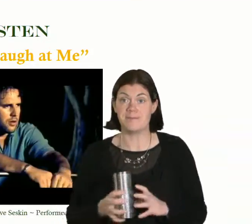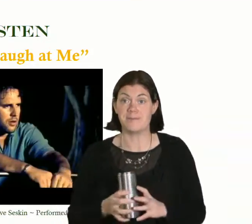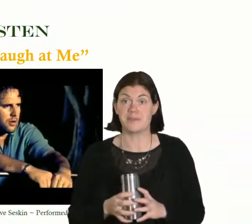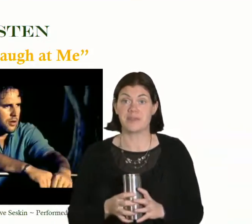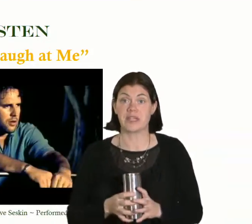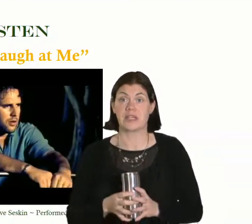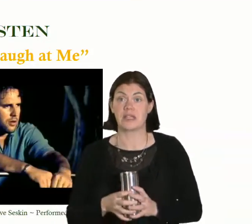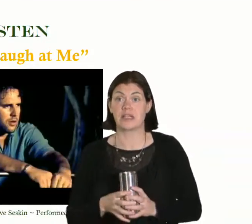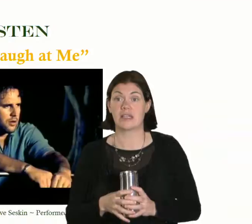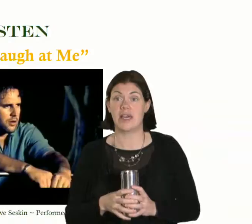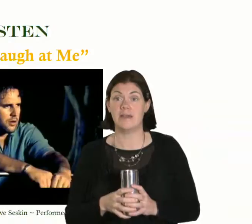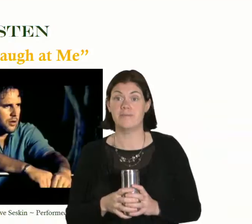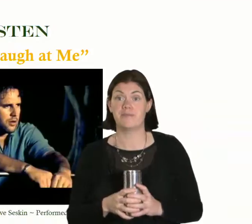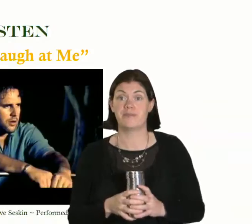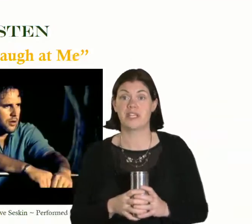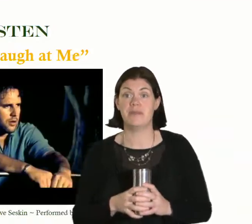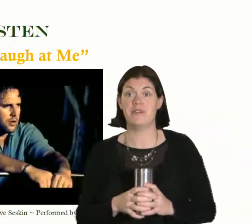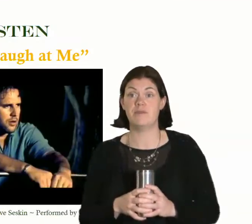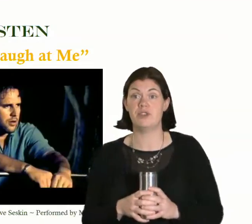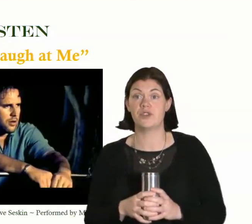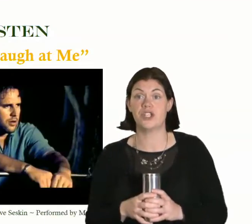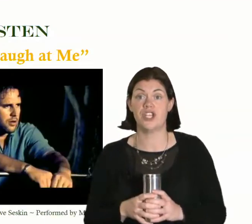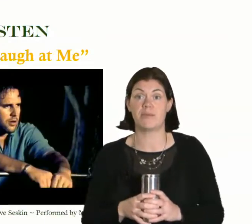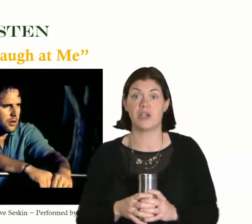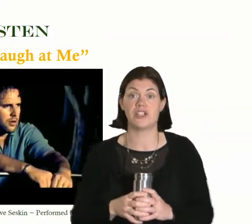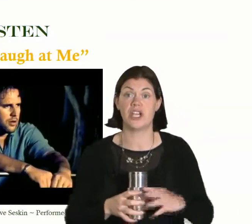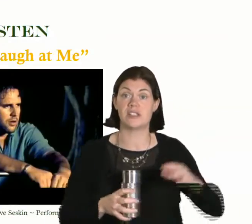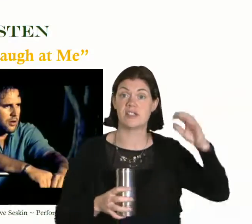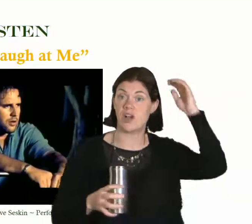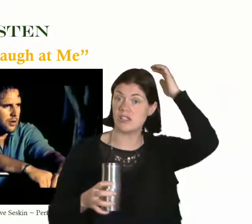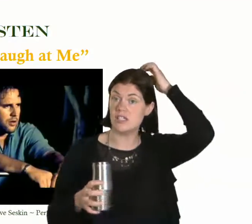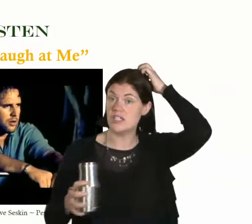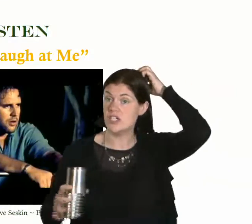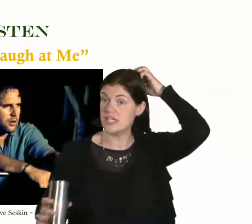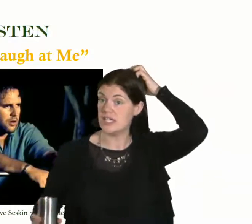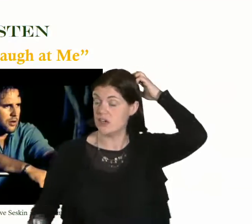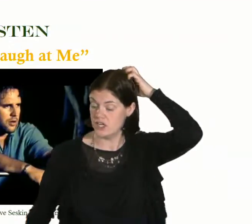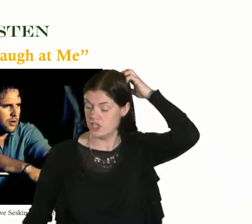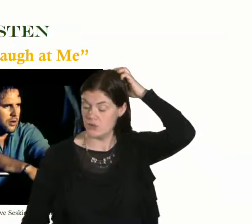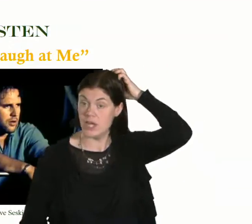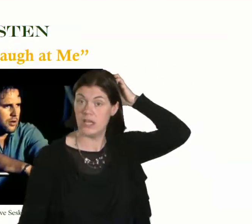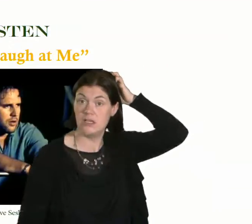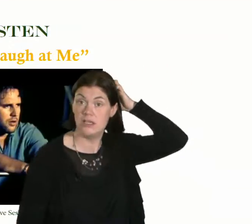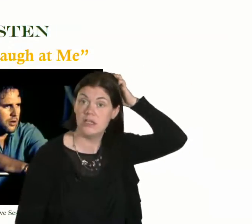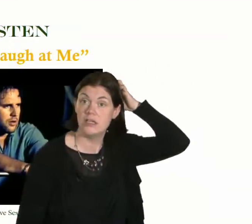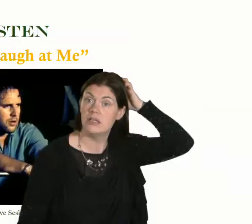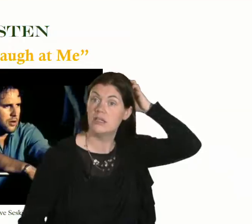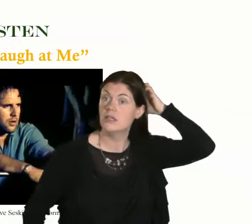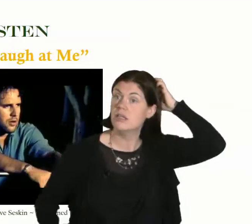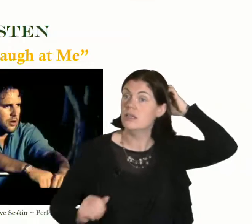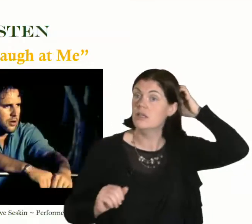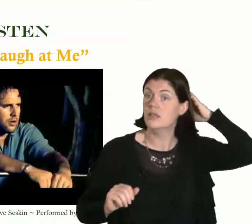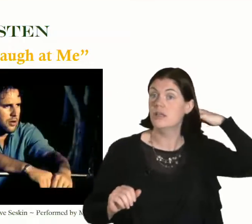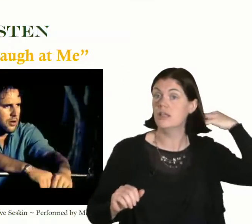Awesome. Okay. Keep giving me those green check marks, you guys. Costin, did you get to hear it? Jonah?